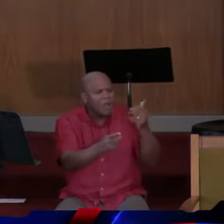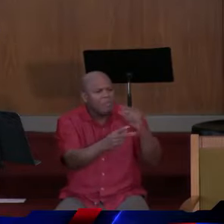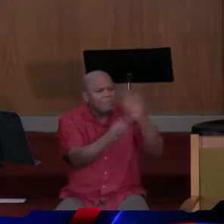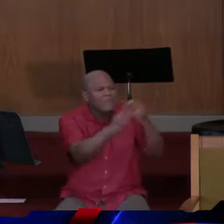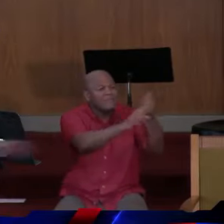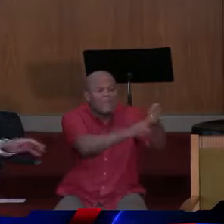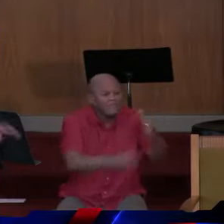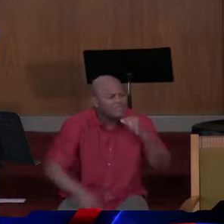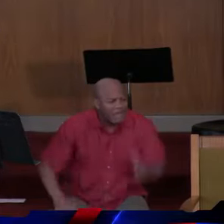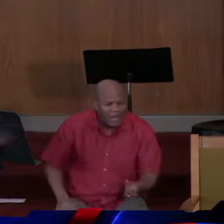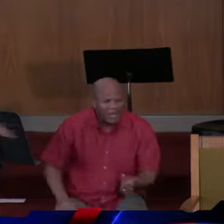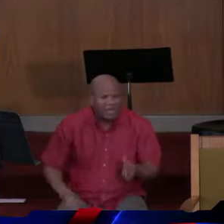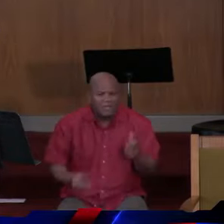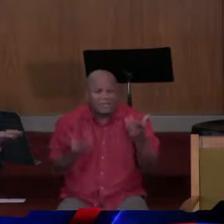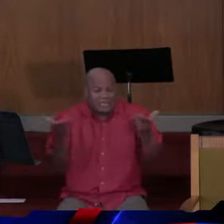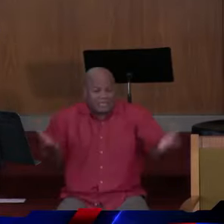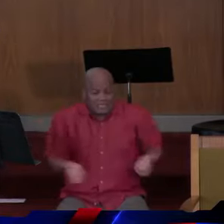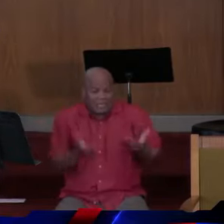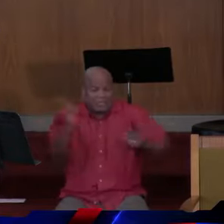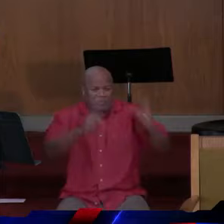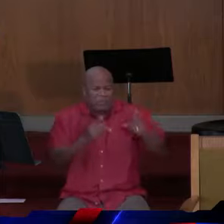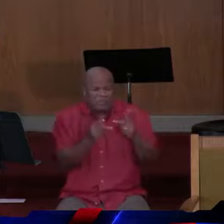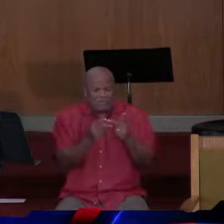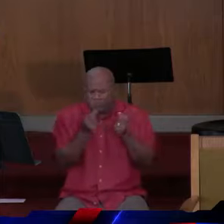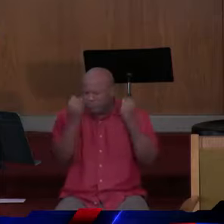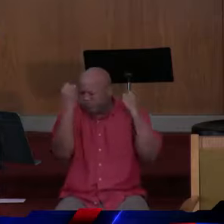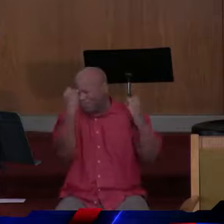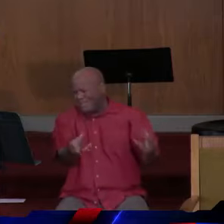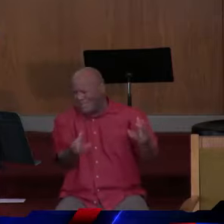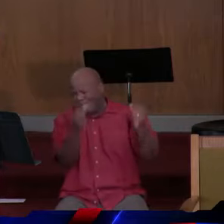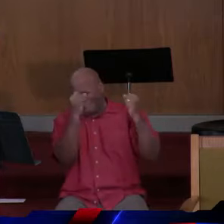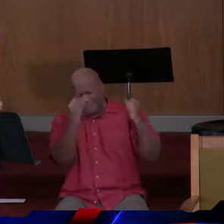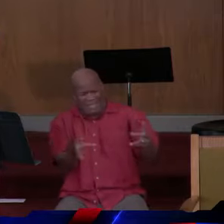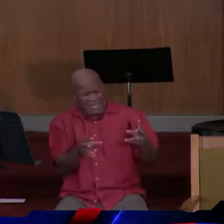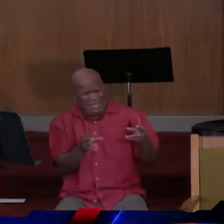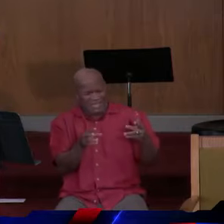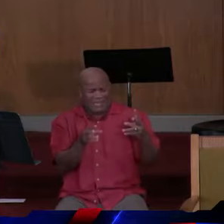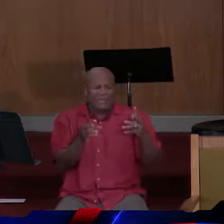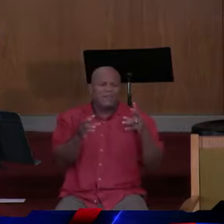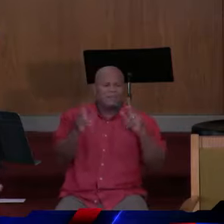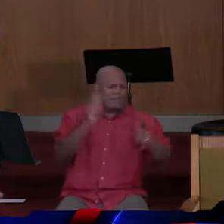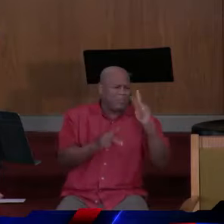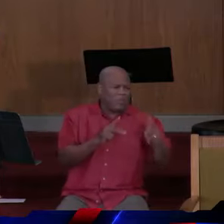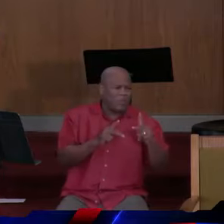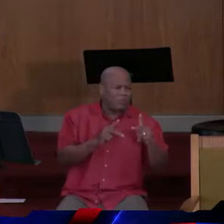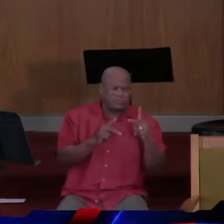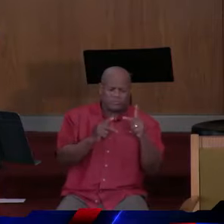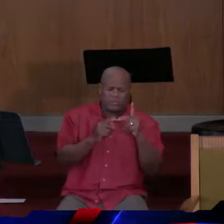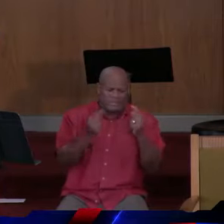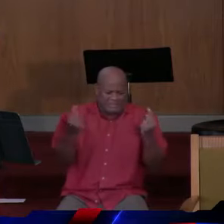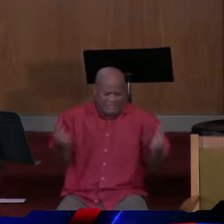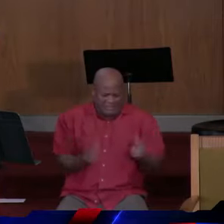just a plethora of pardoned people in pursuit of his perfection.